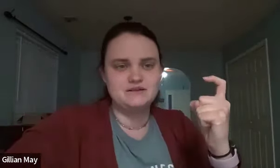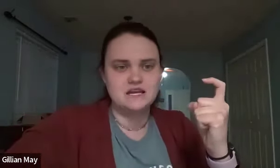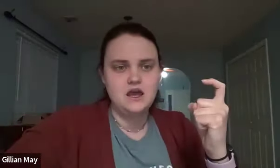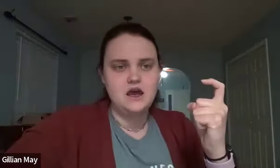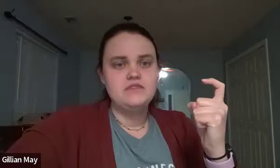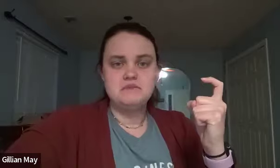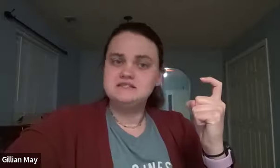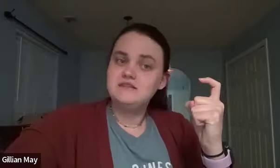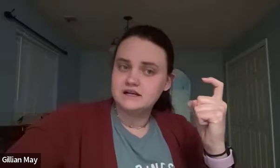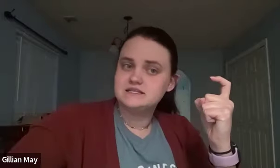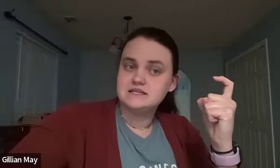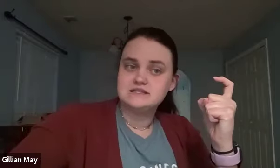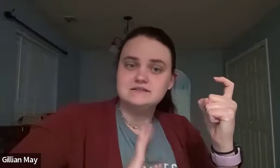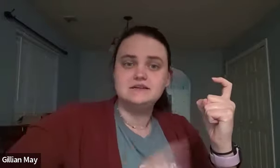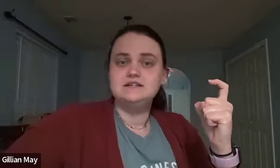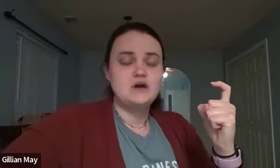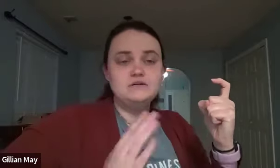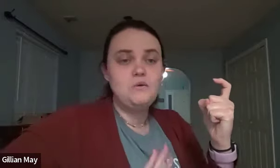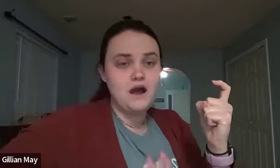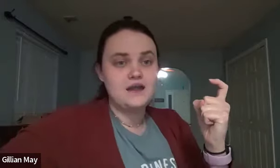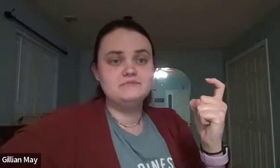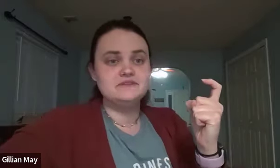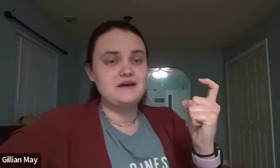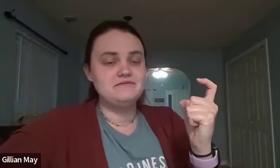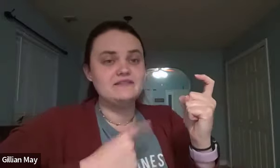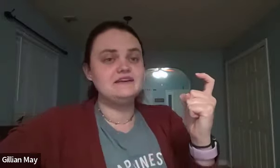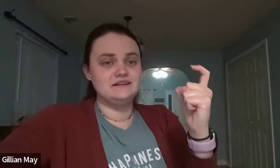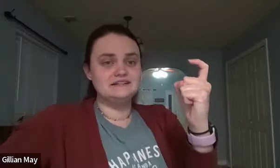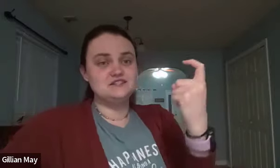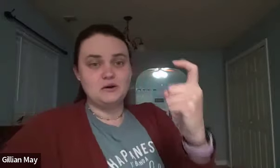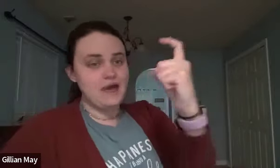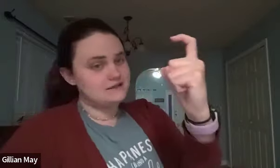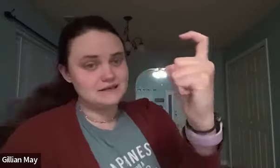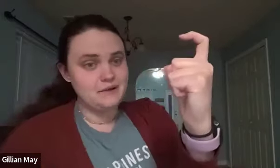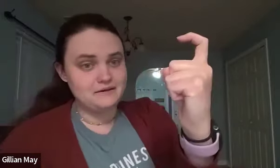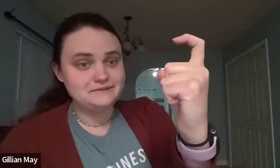was like, that makes a lot of sense. So I don't know why, but that finally clicked. So X like a pirate.